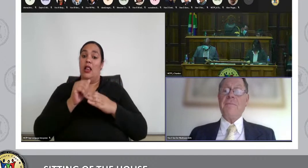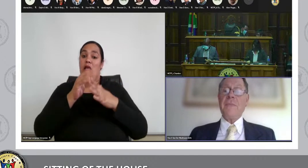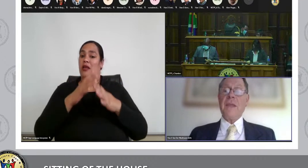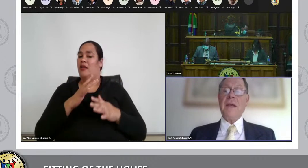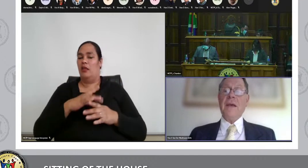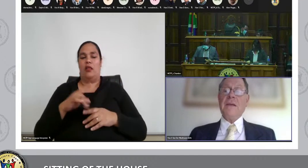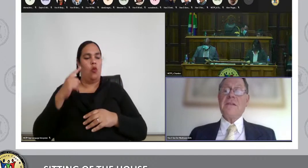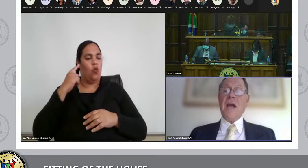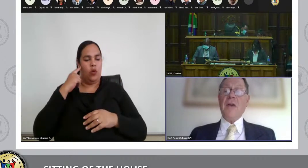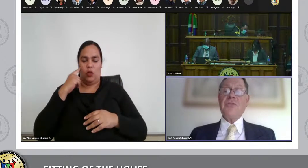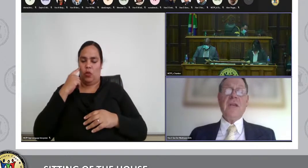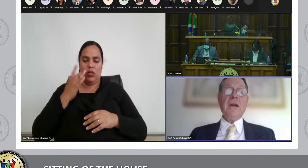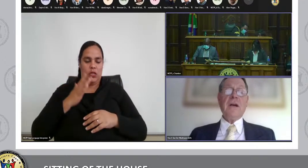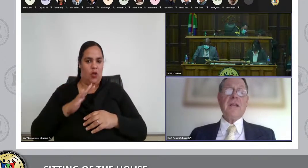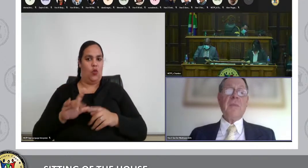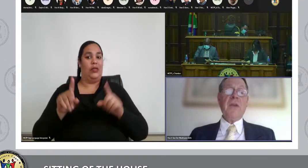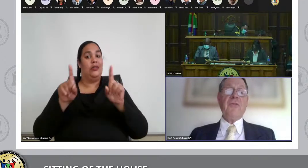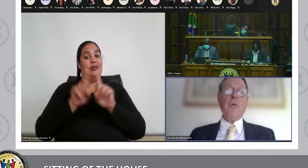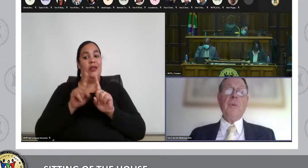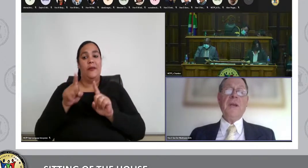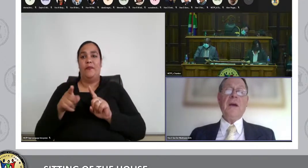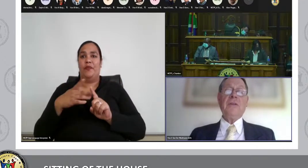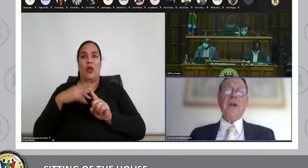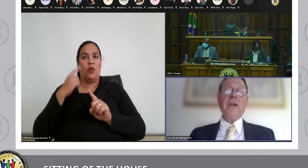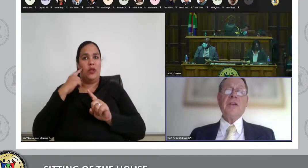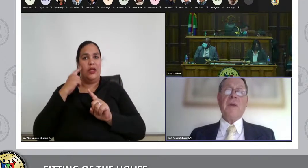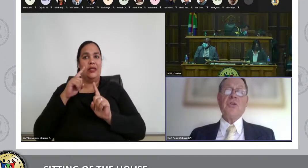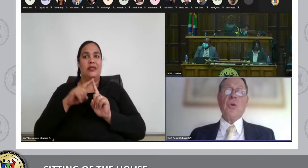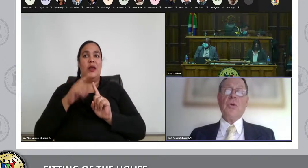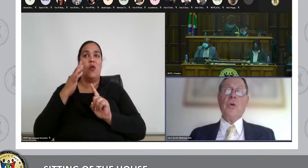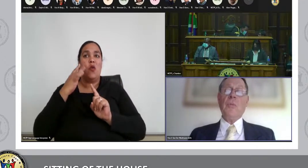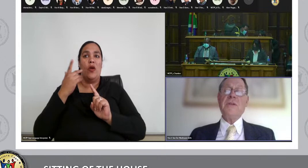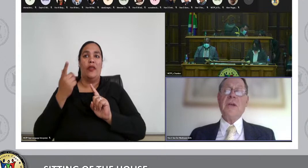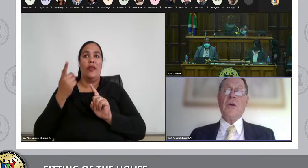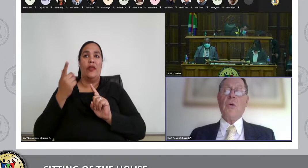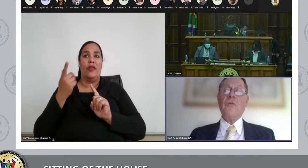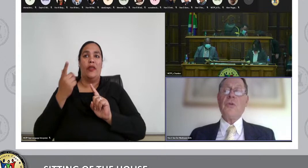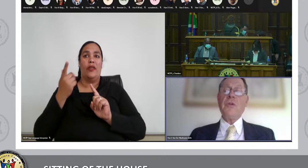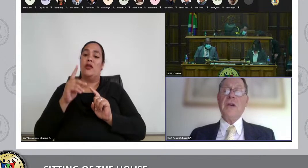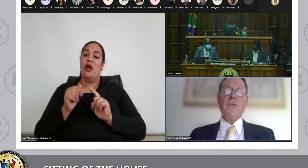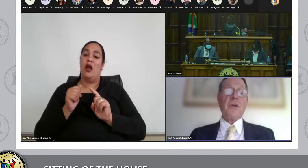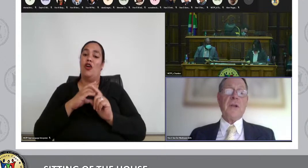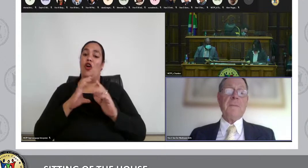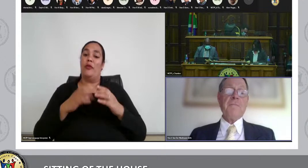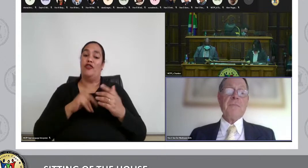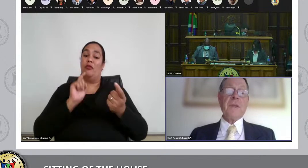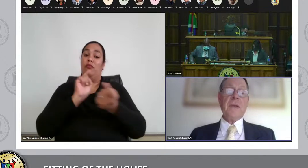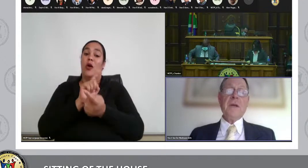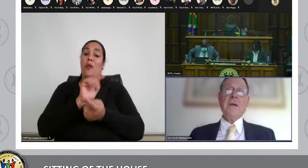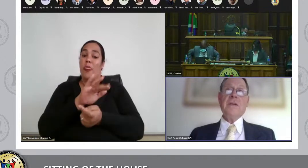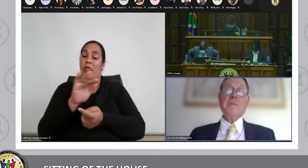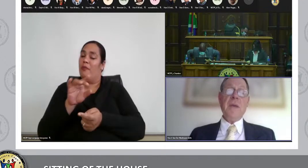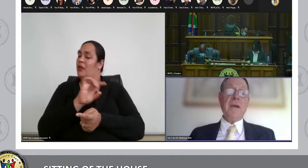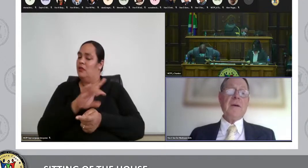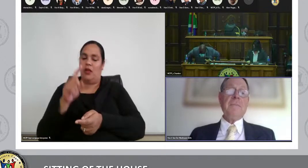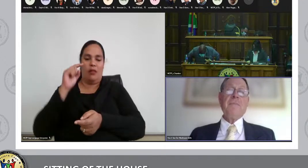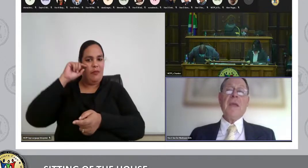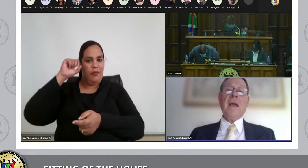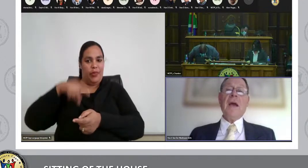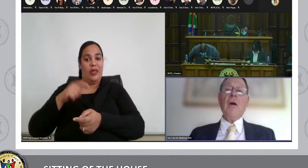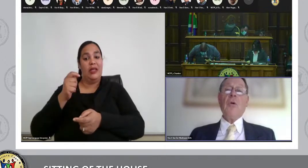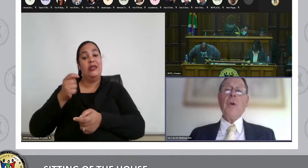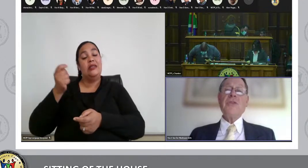nie. Selfs nie as hulle met die verdoemende getuienis by die Zondo-kommissie gekonfronteer word nie.